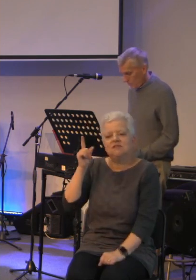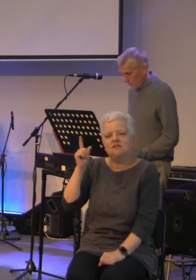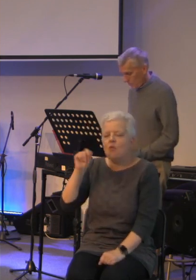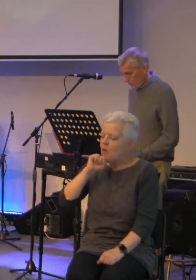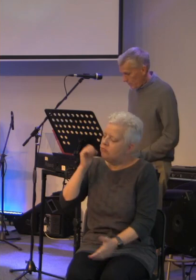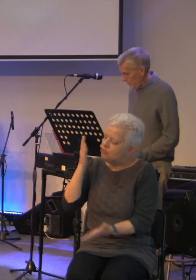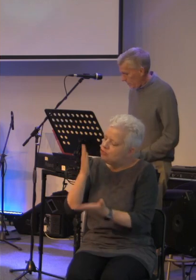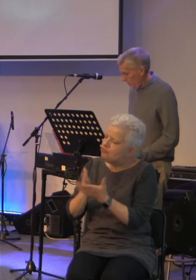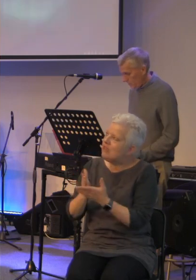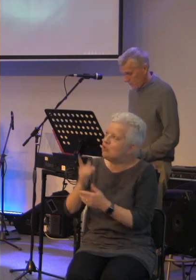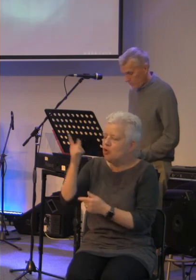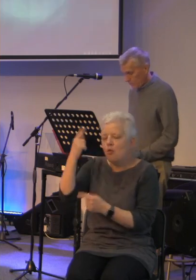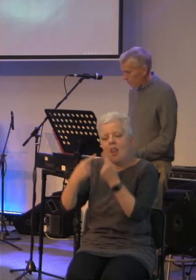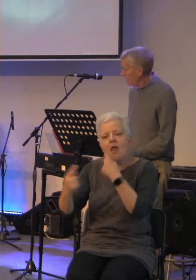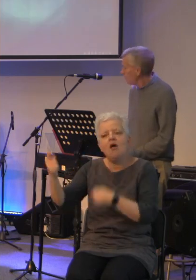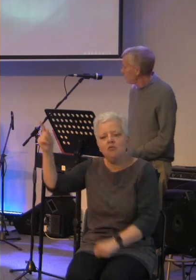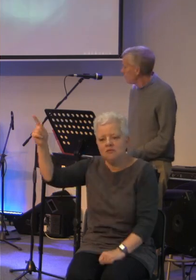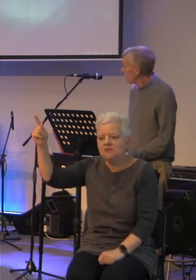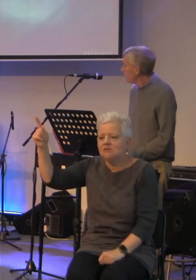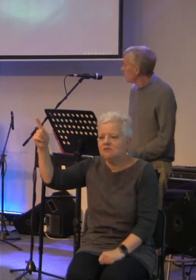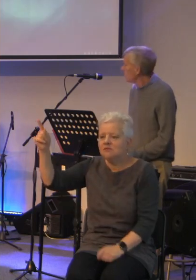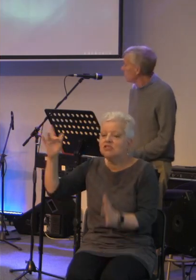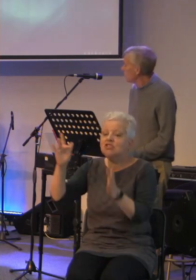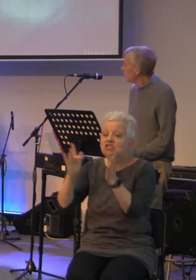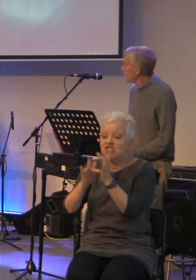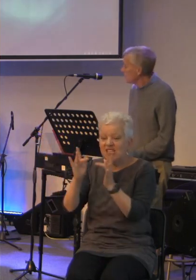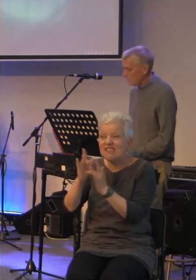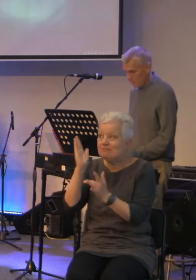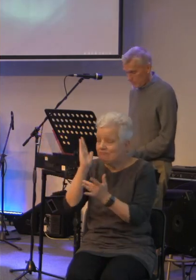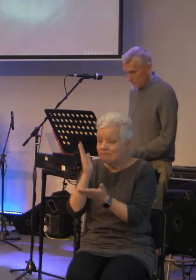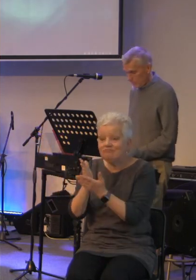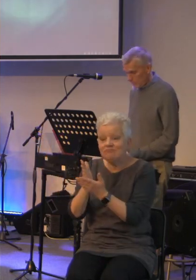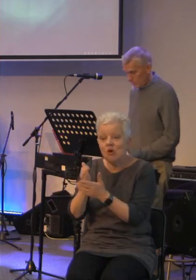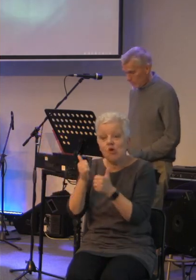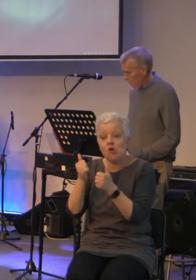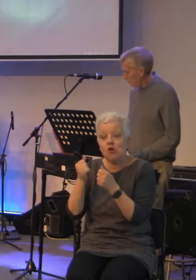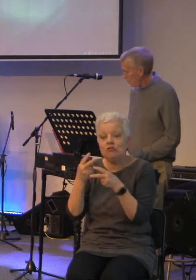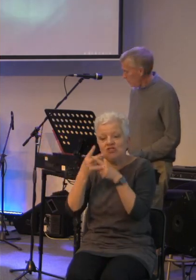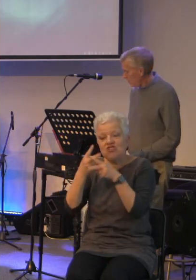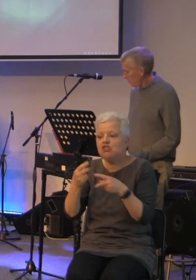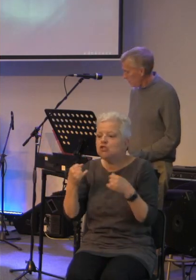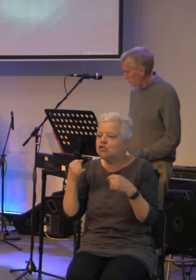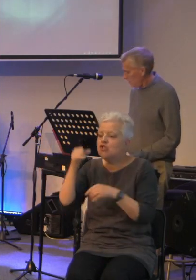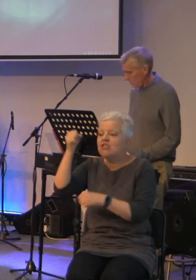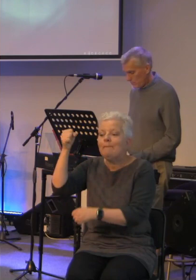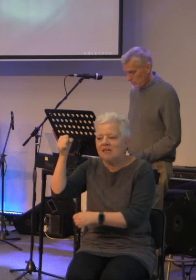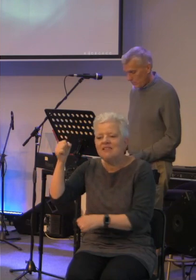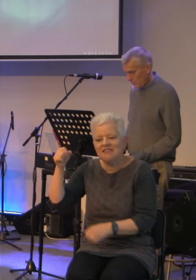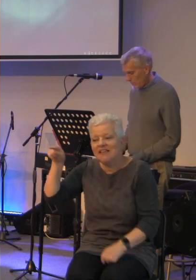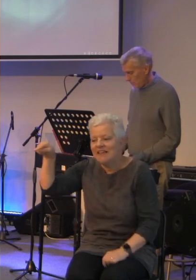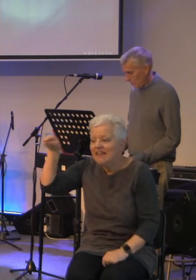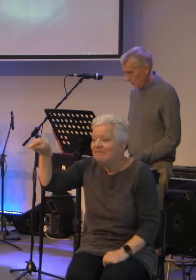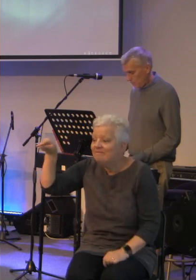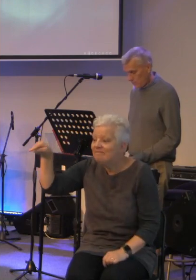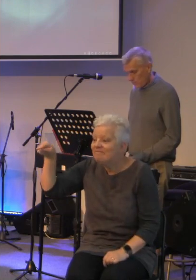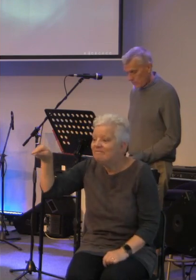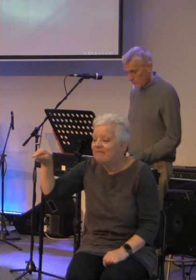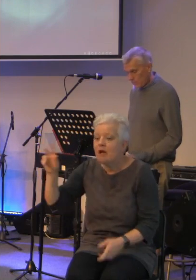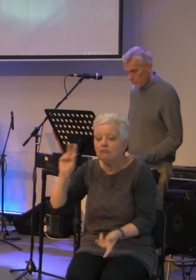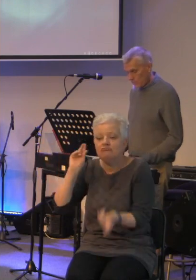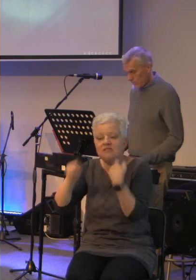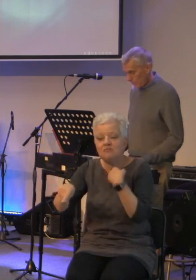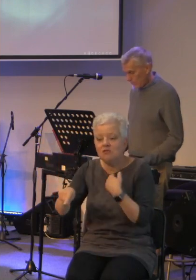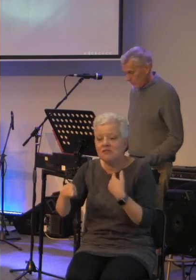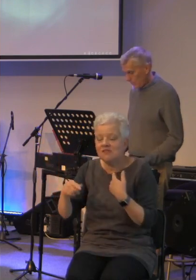I will trust in you alone. Jesus is the good shepherd, and it's him we can trust. So let's make this our